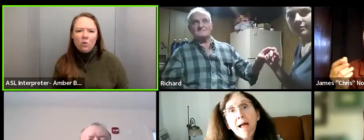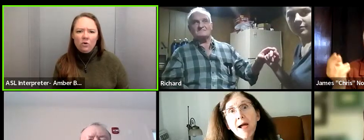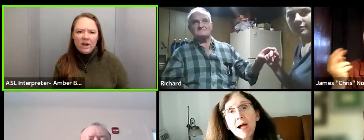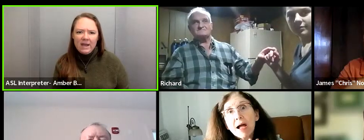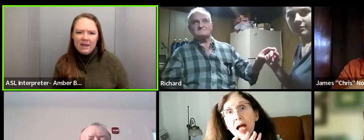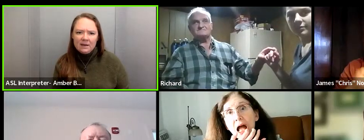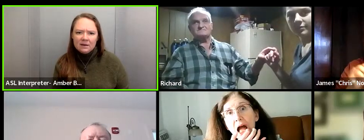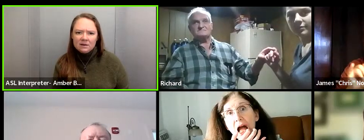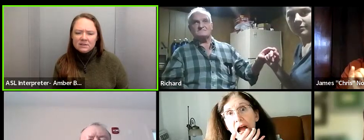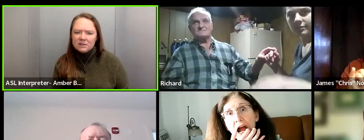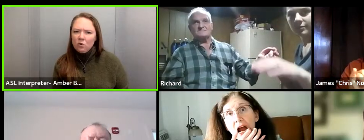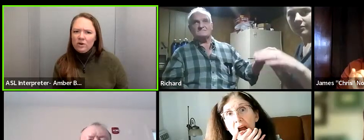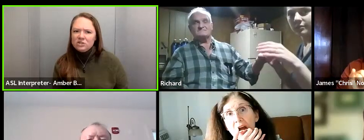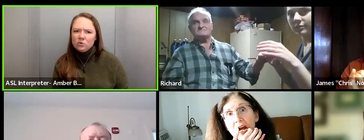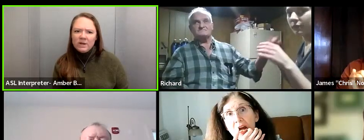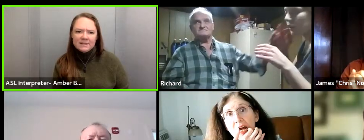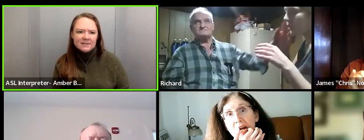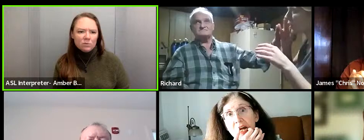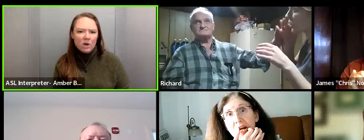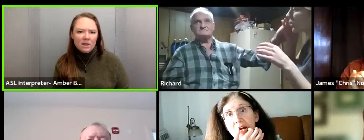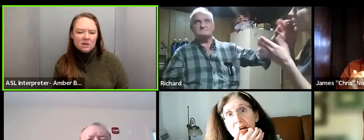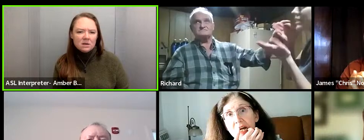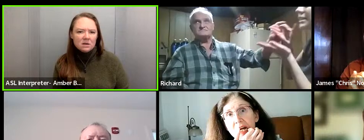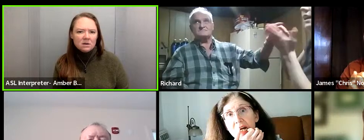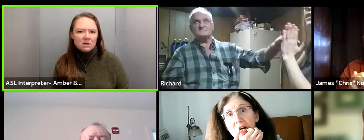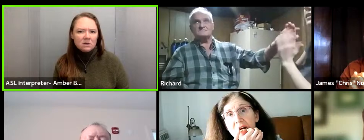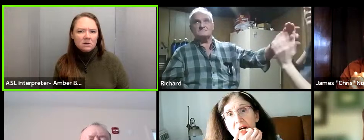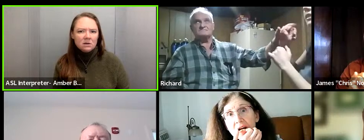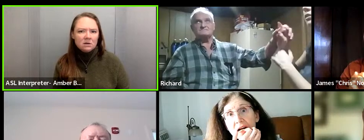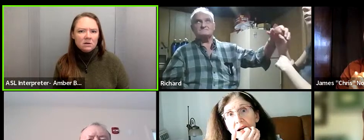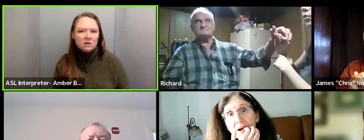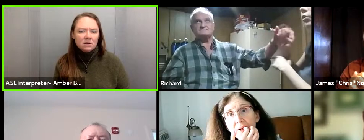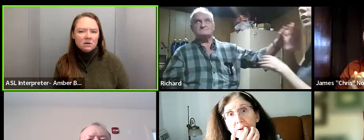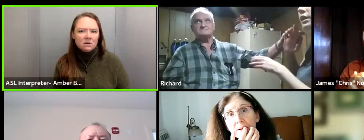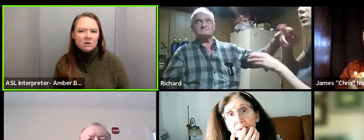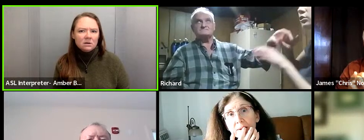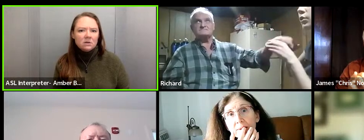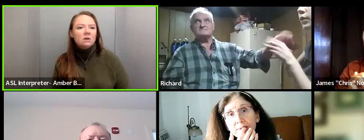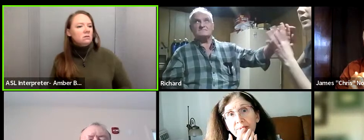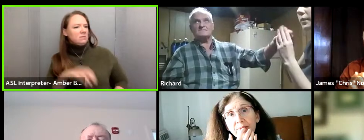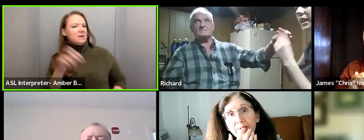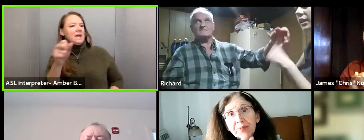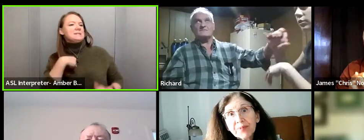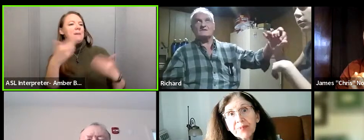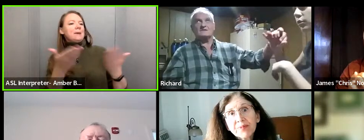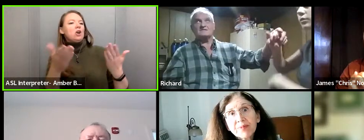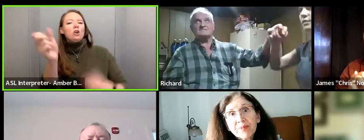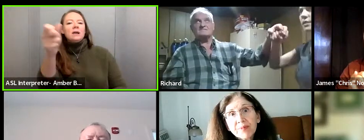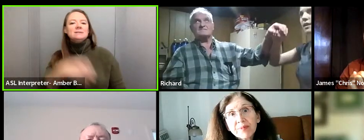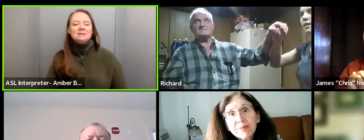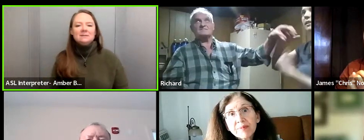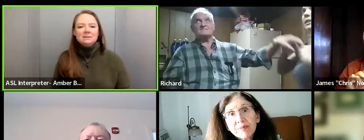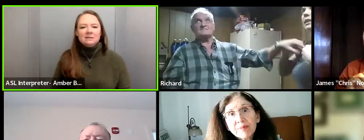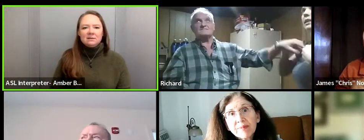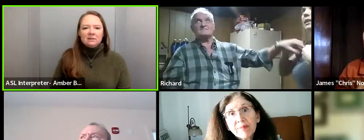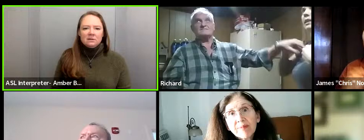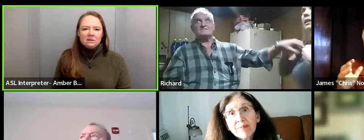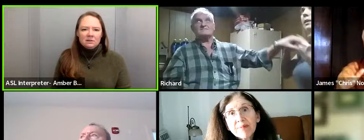Is Corey, did Corey join us as well? I'm here.